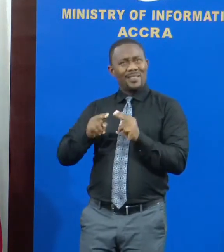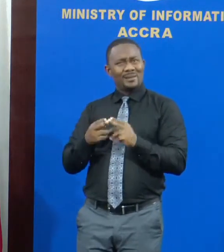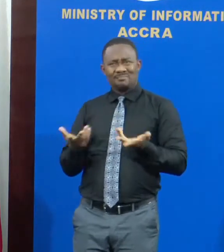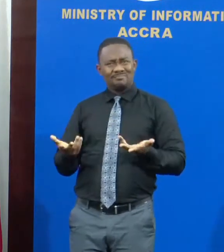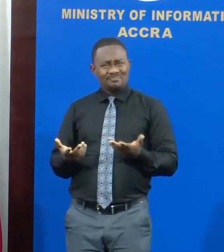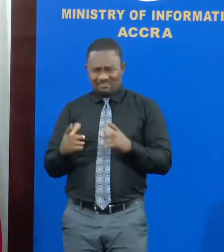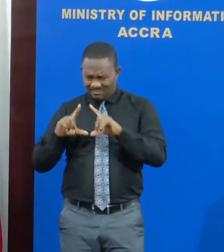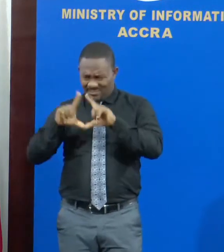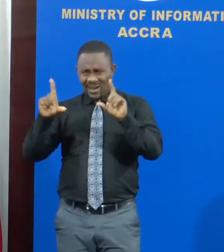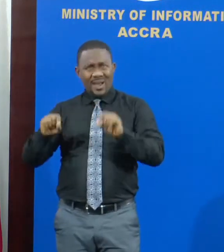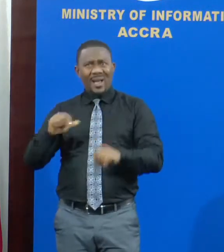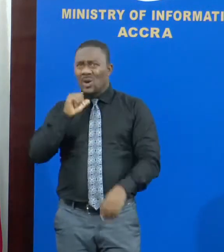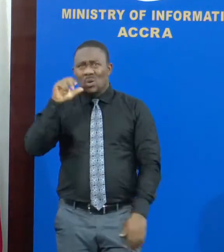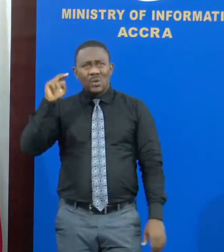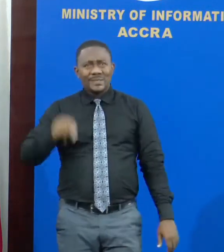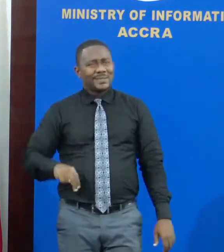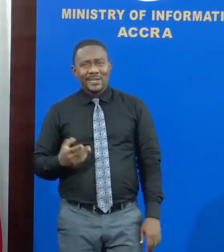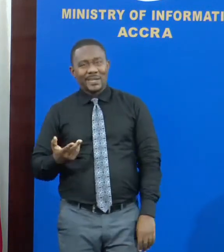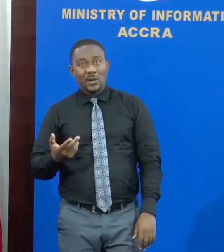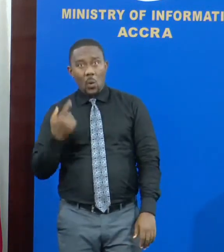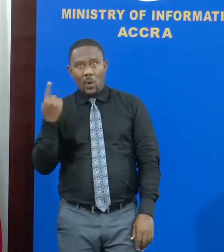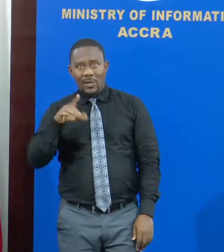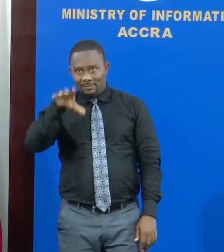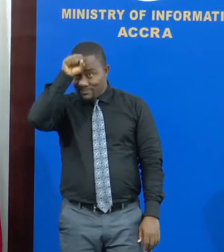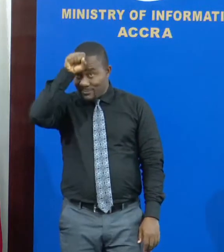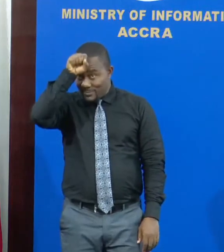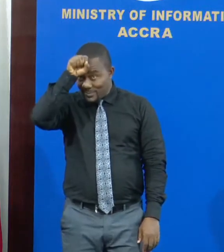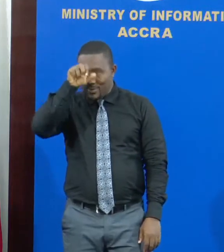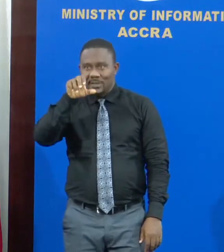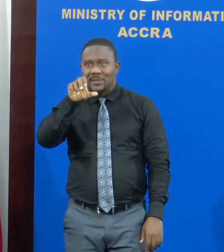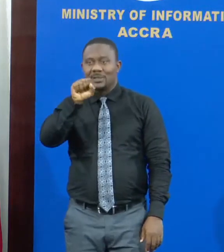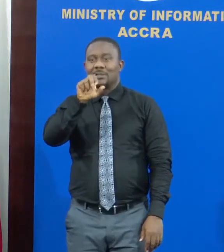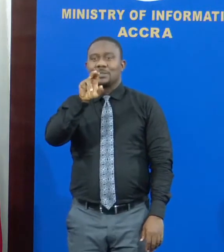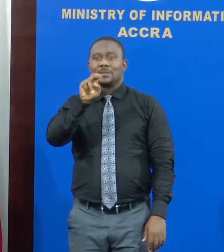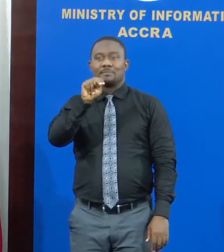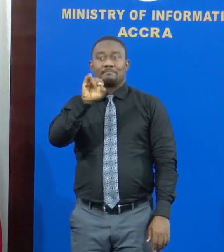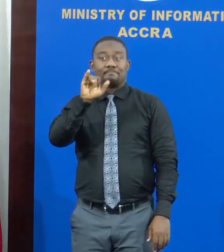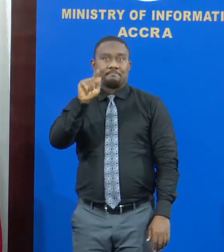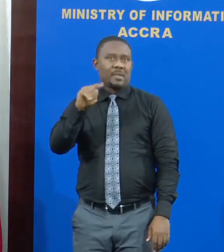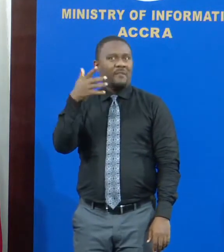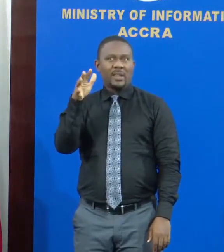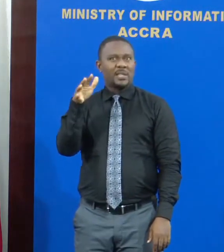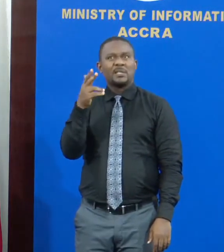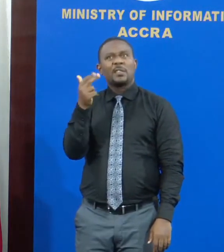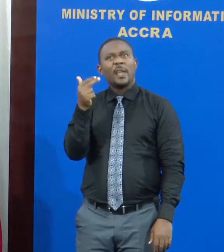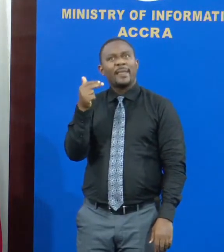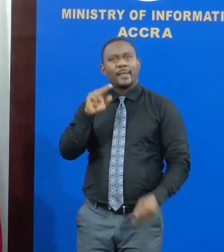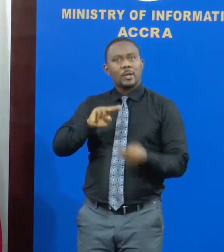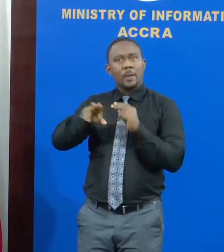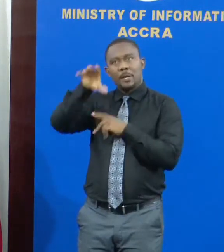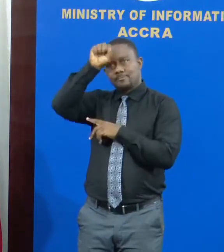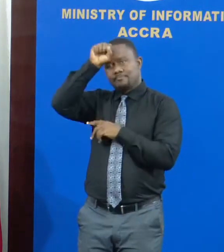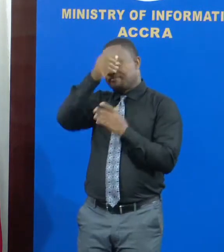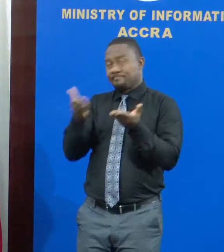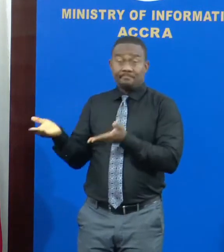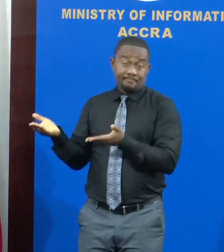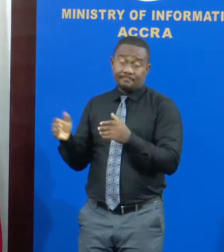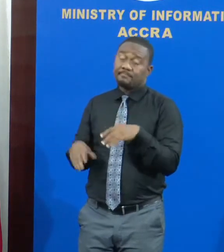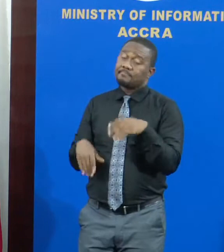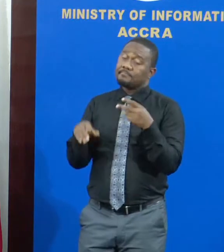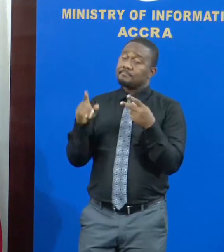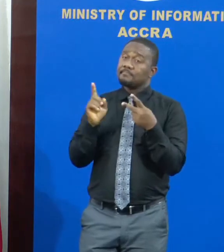the card per se. All you need is the number, that 13-digit alphanumeric number. And then you need